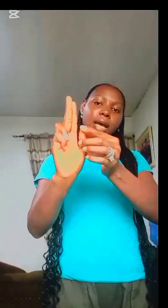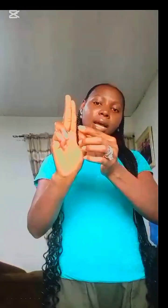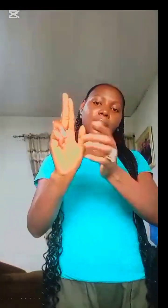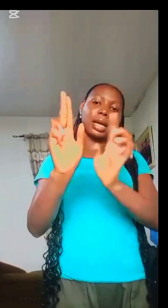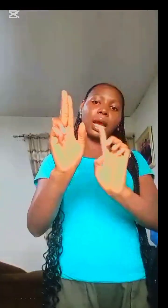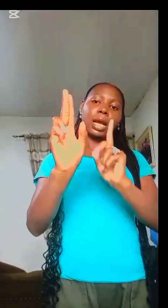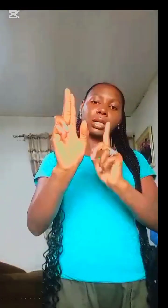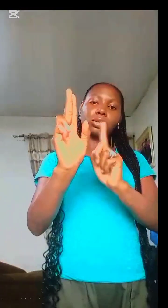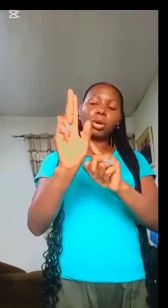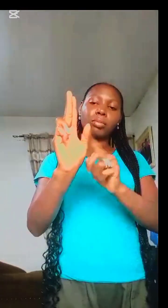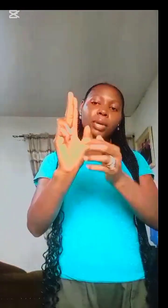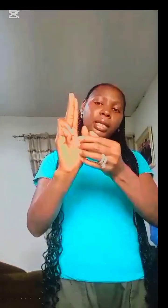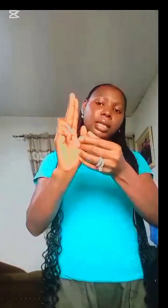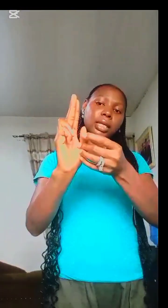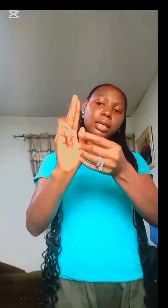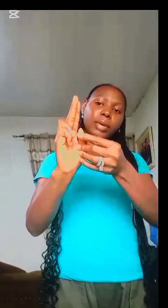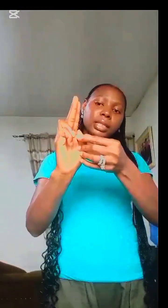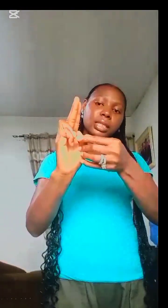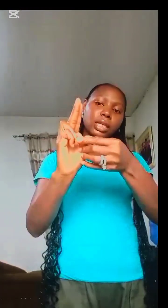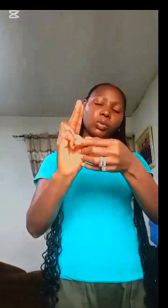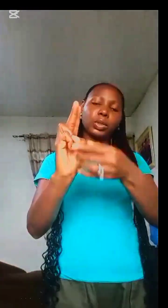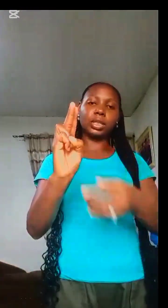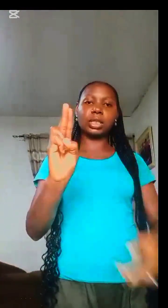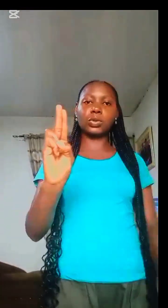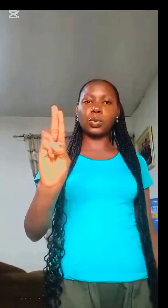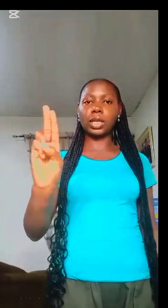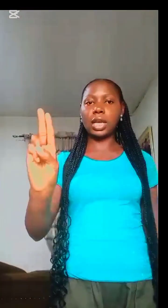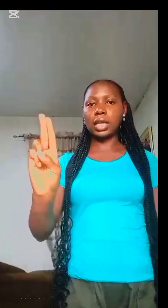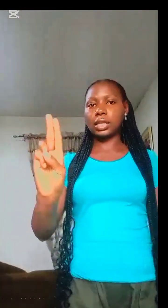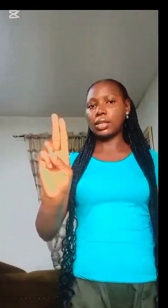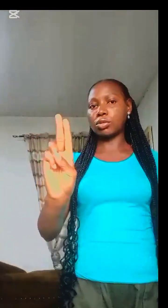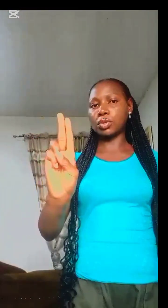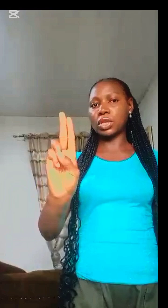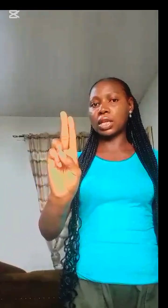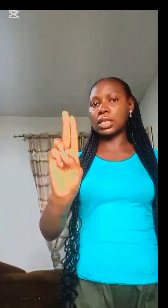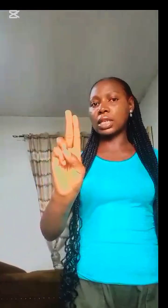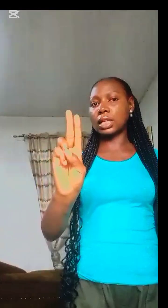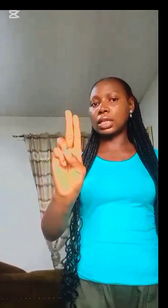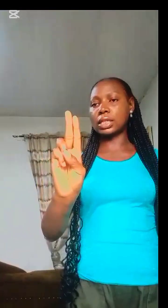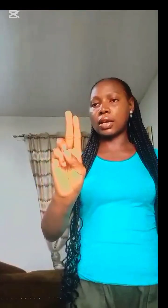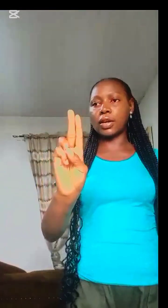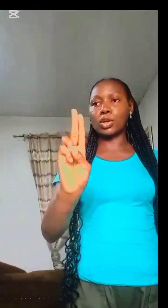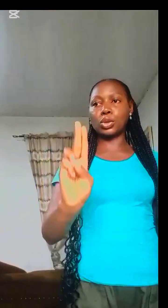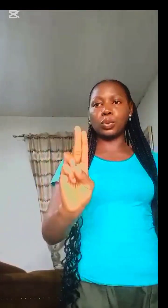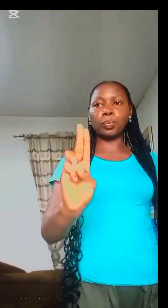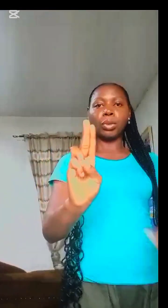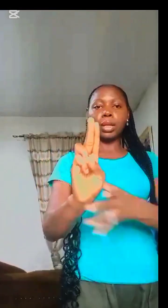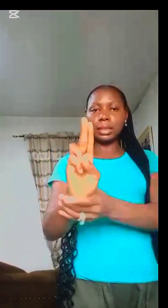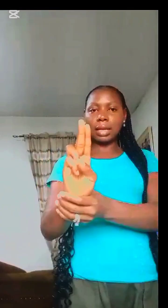our thumb bent inward this way. This represents letter U. Letter